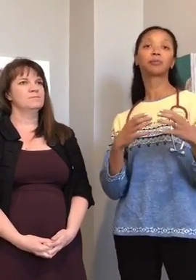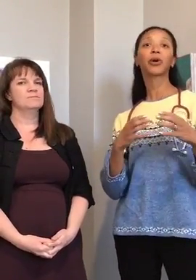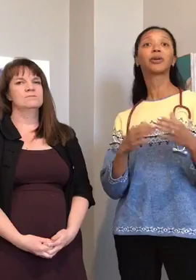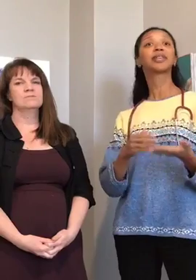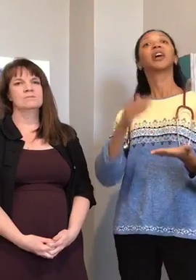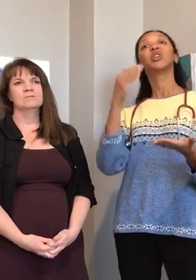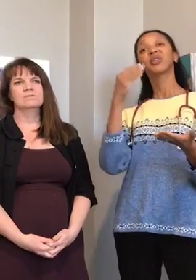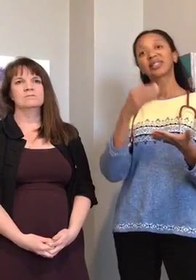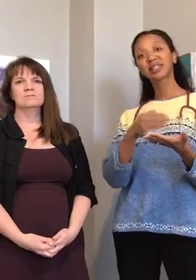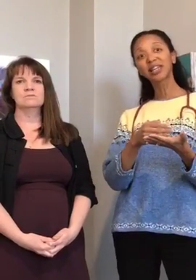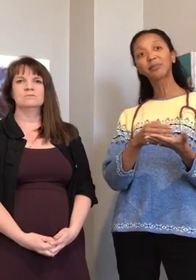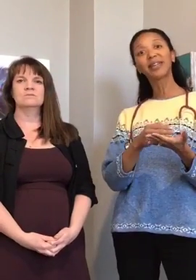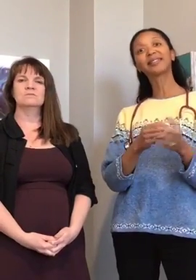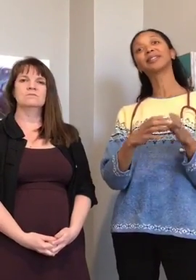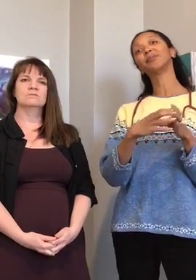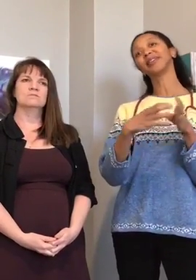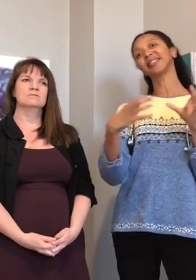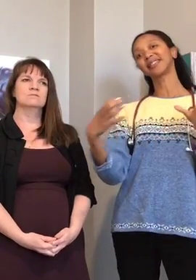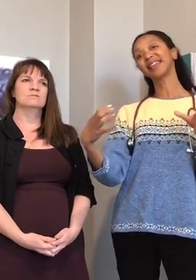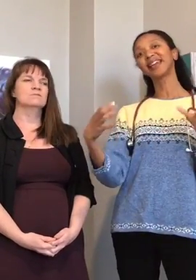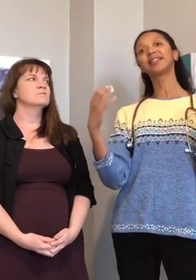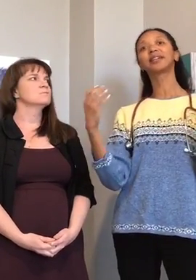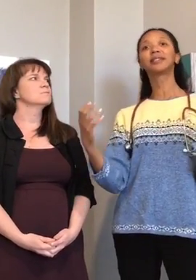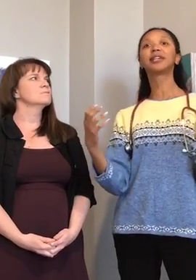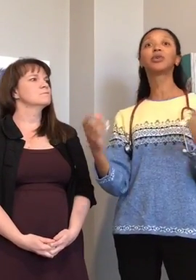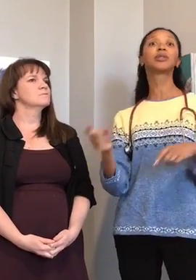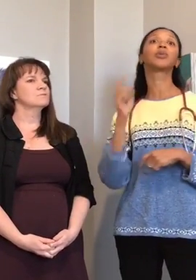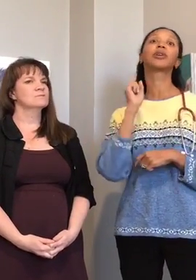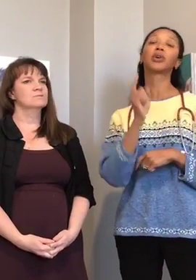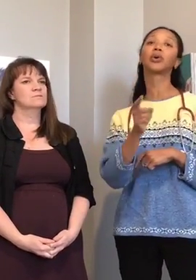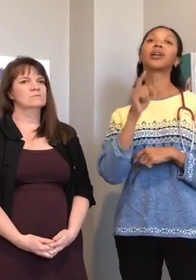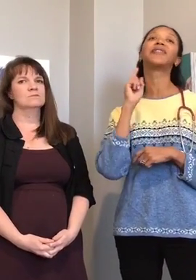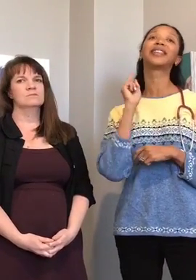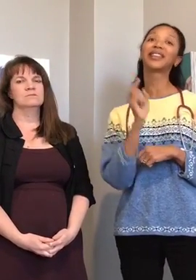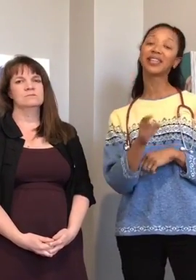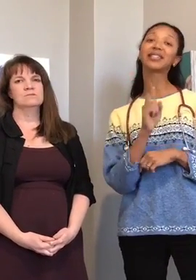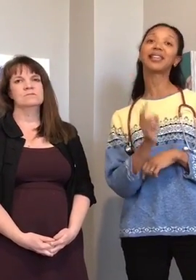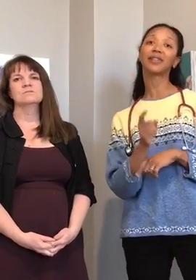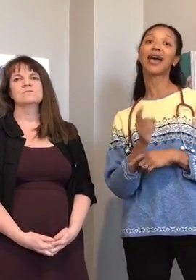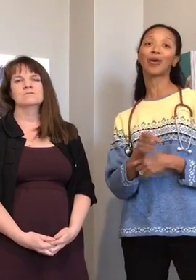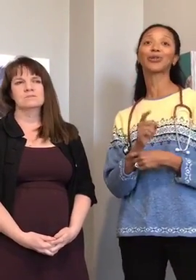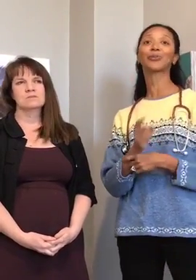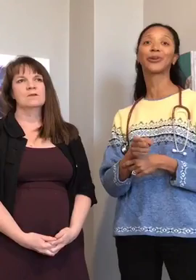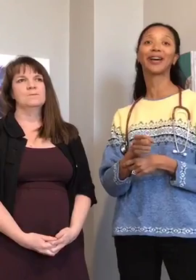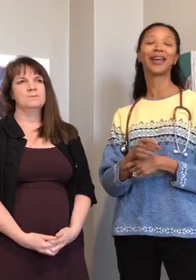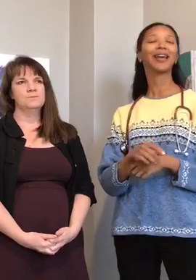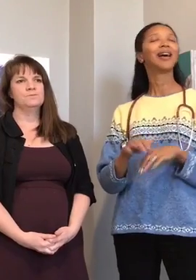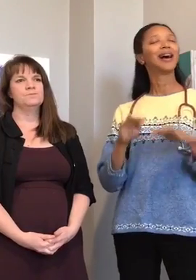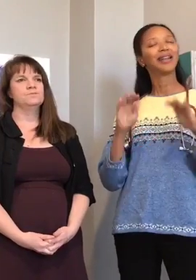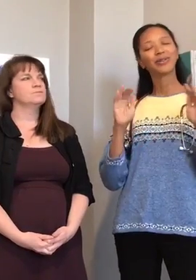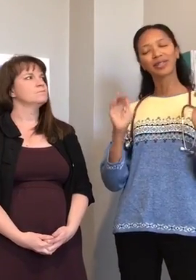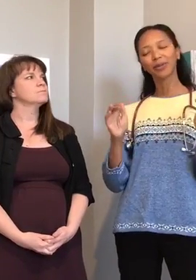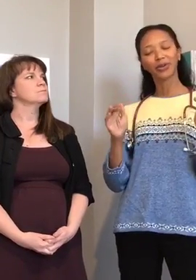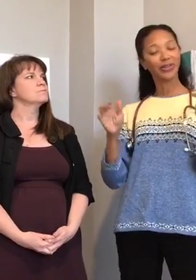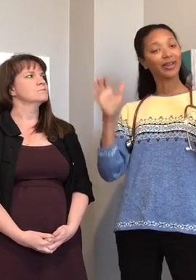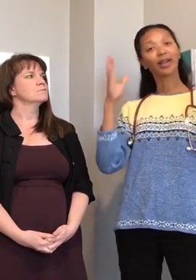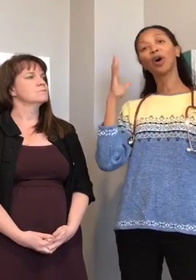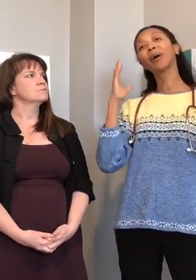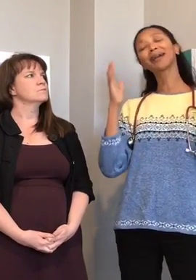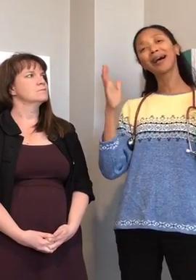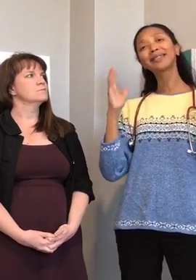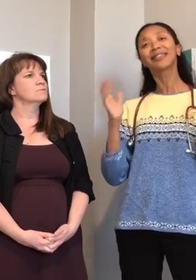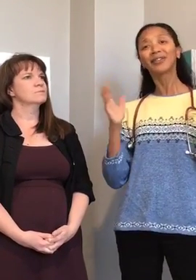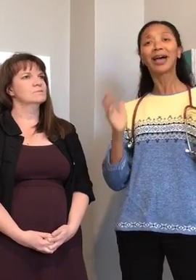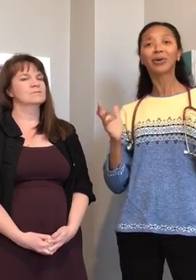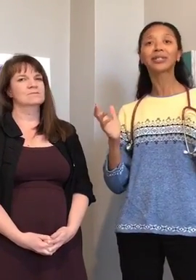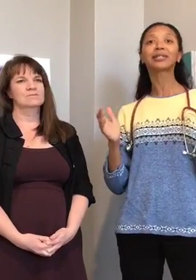rev it in spurts. Your sleep needs to be sustained and continuous with a goal of at least 7 hours per night. I know some of you are thinking, oh